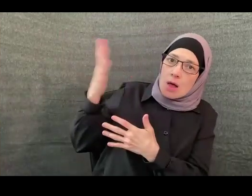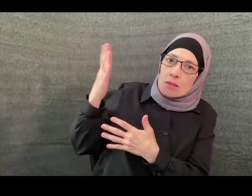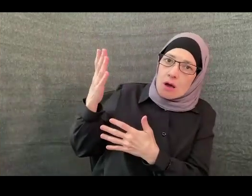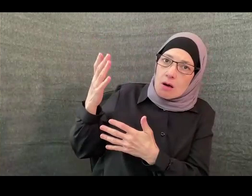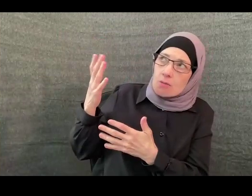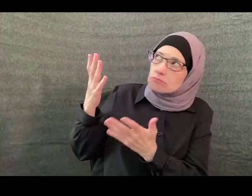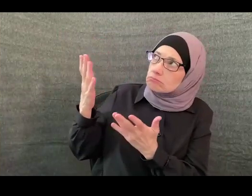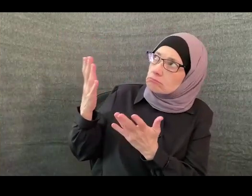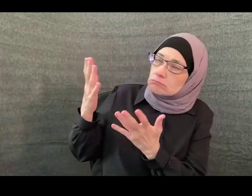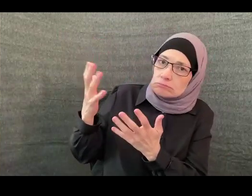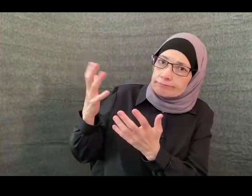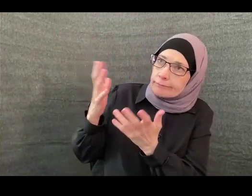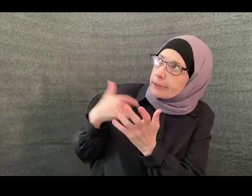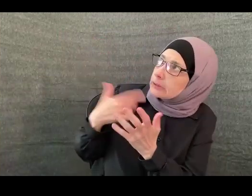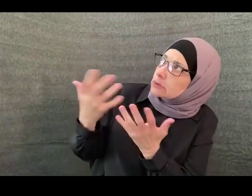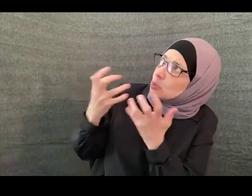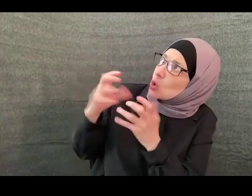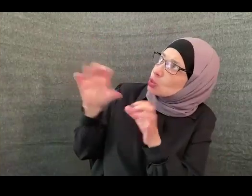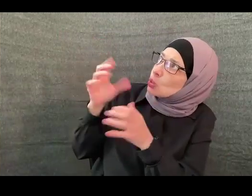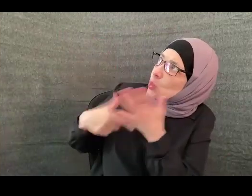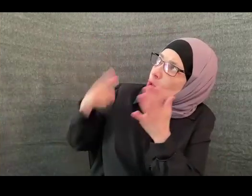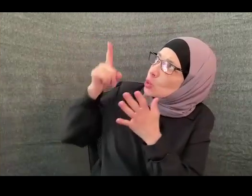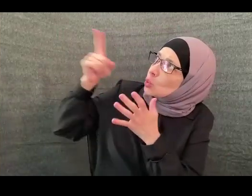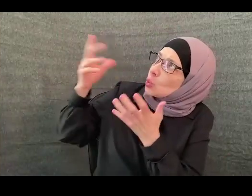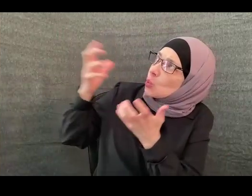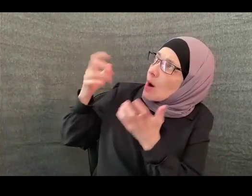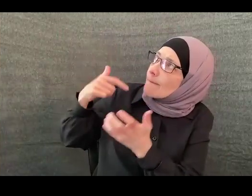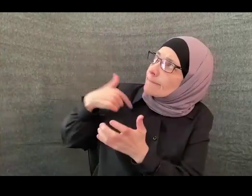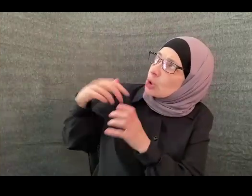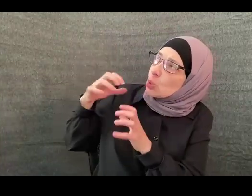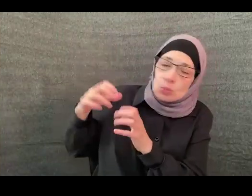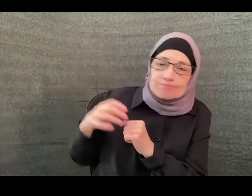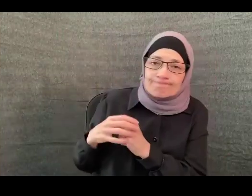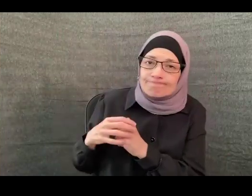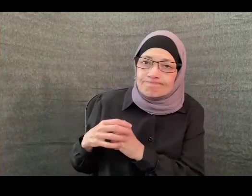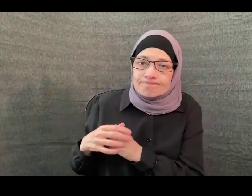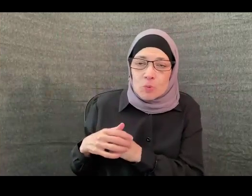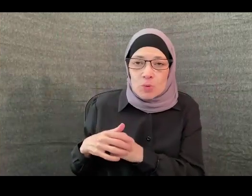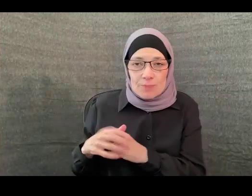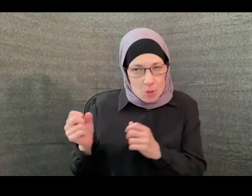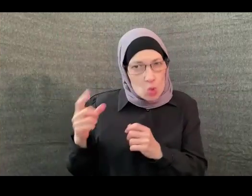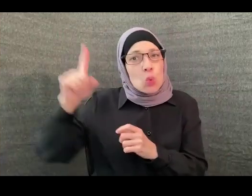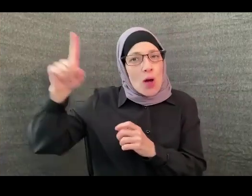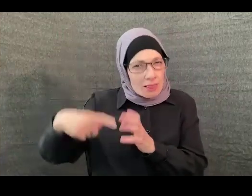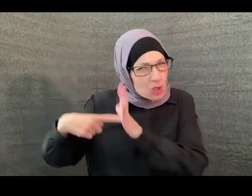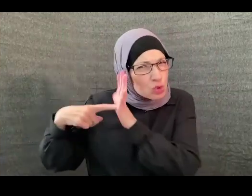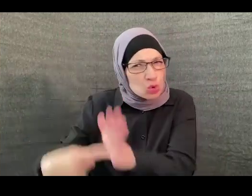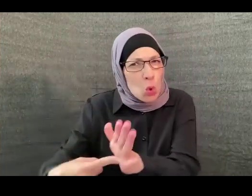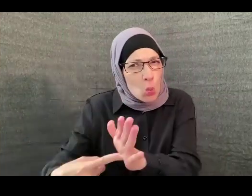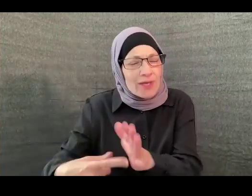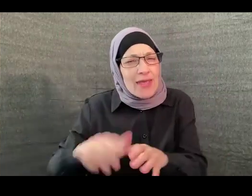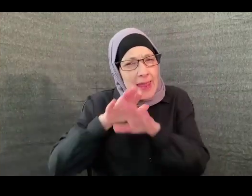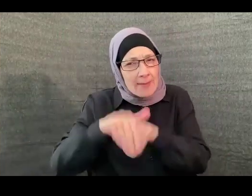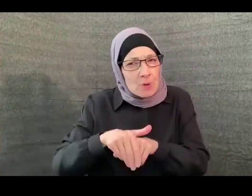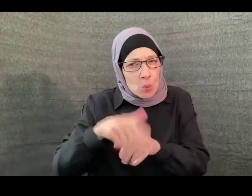So here is Allah exposing what is in the hearts of the hypocrites. And